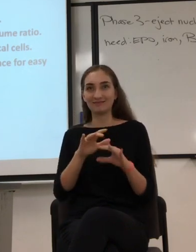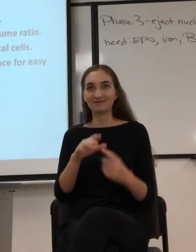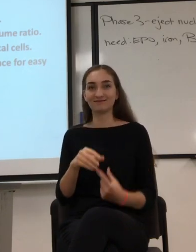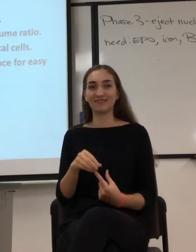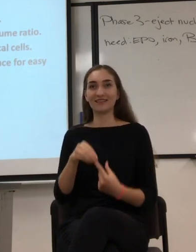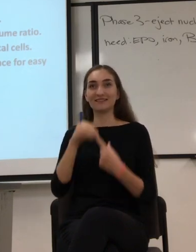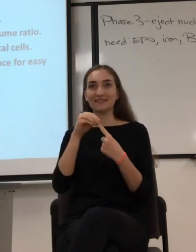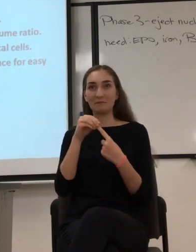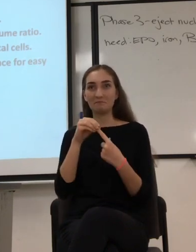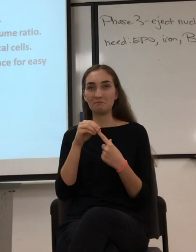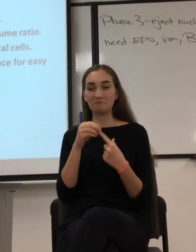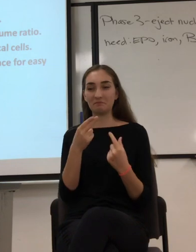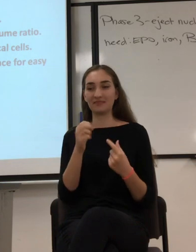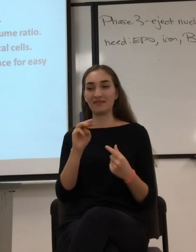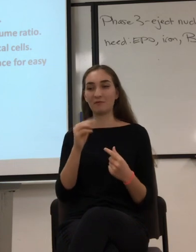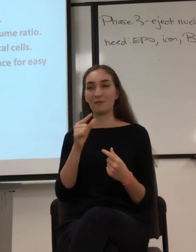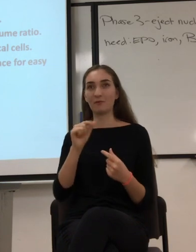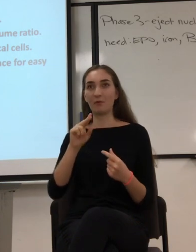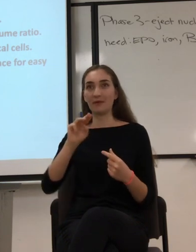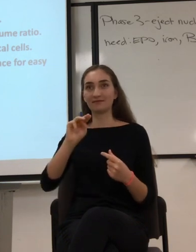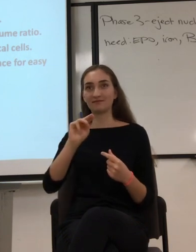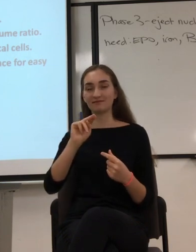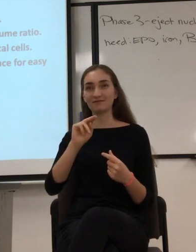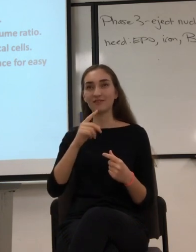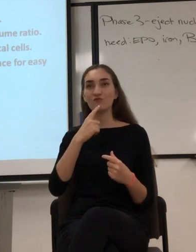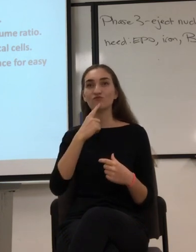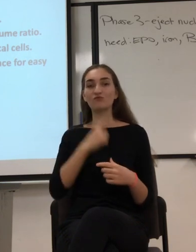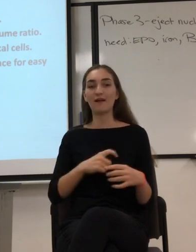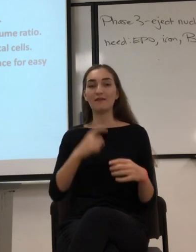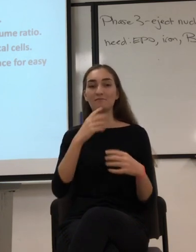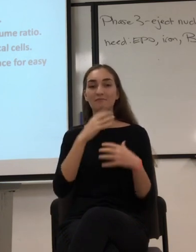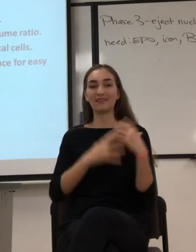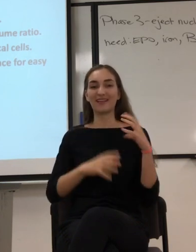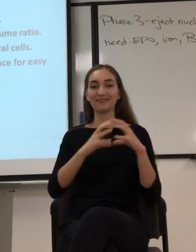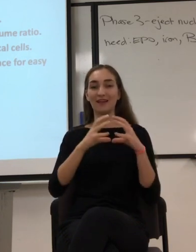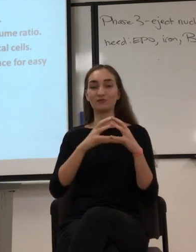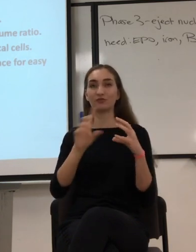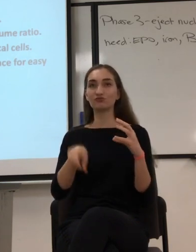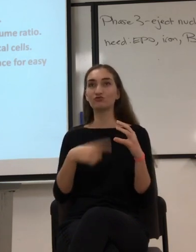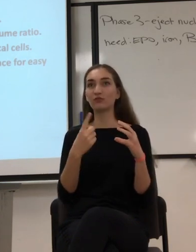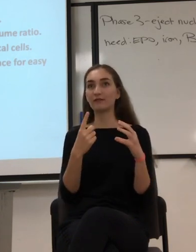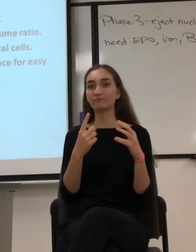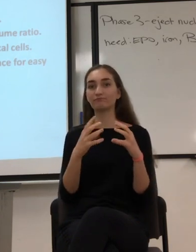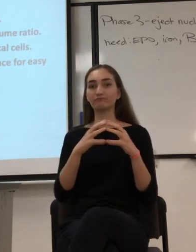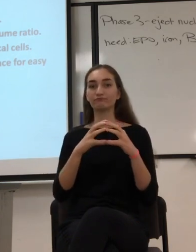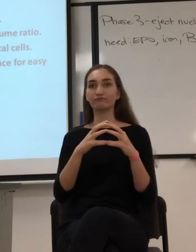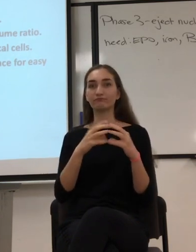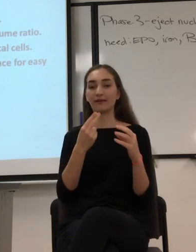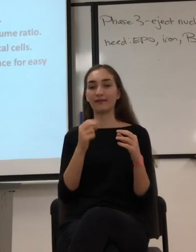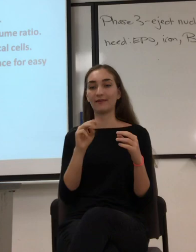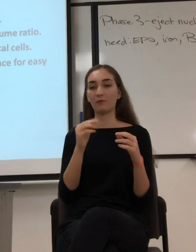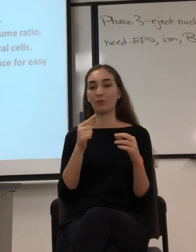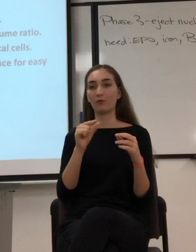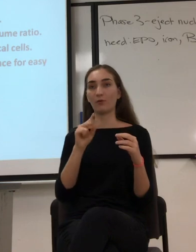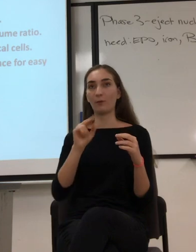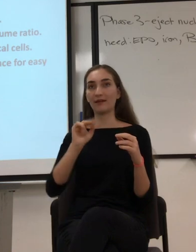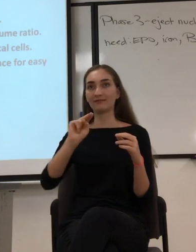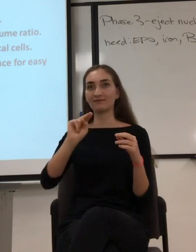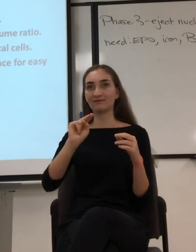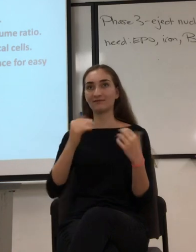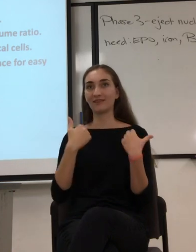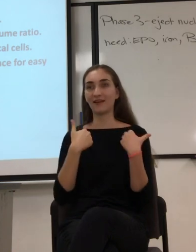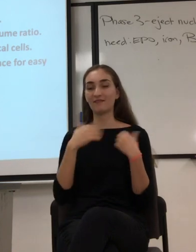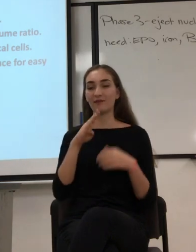contain hemoglobin. Red blood cells are just bags of hemoglobin. They can only do this. They have biconcave